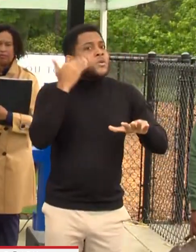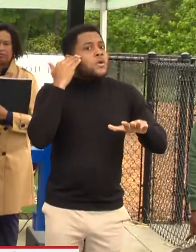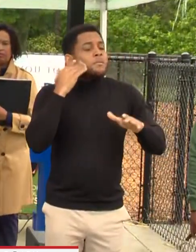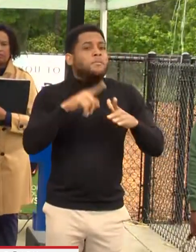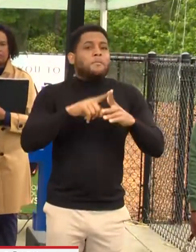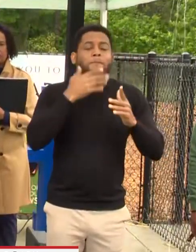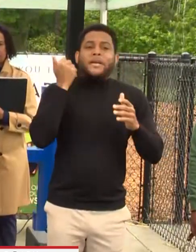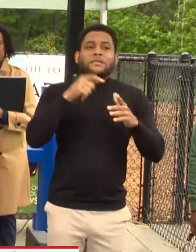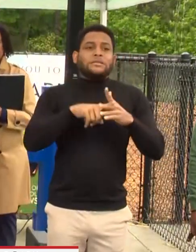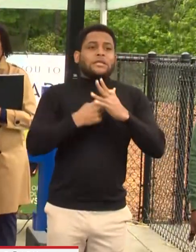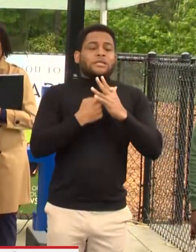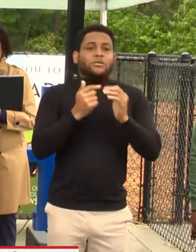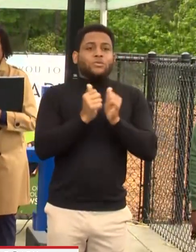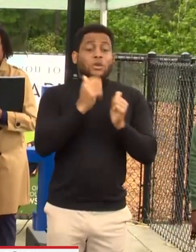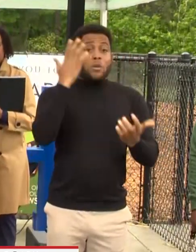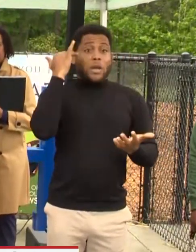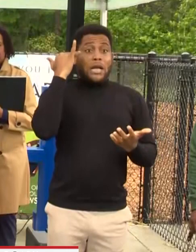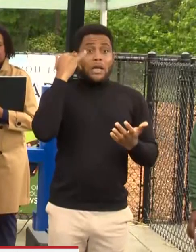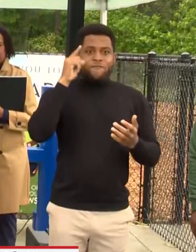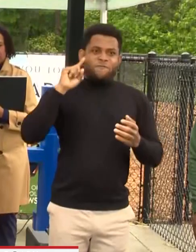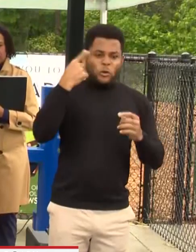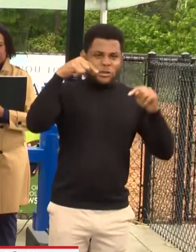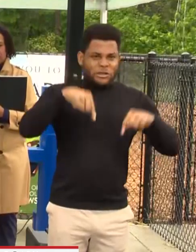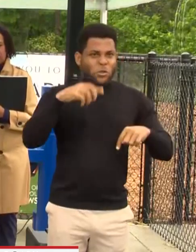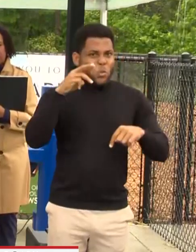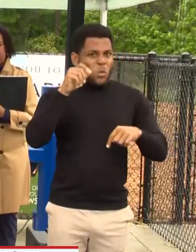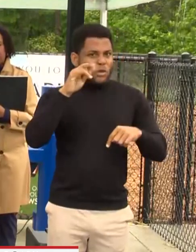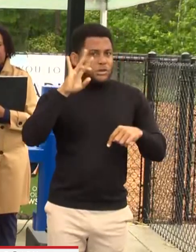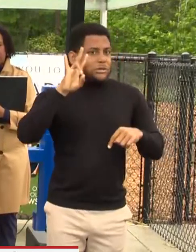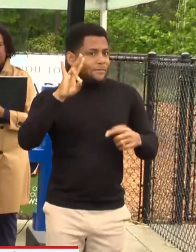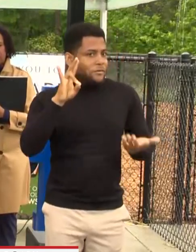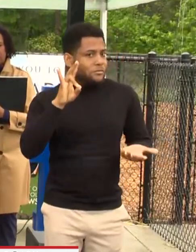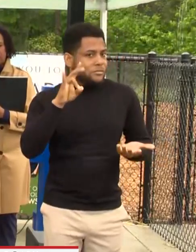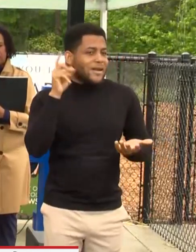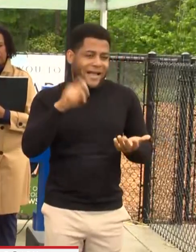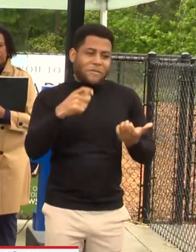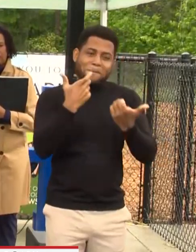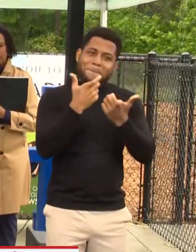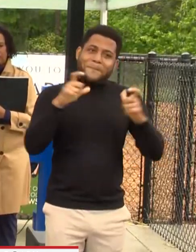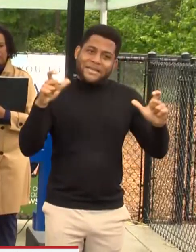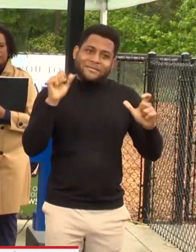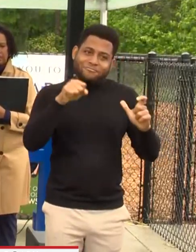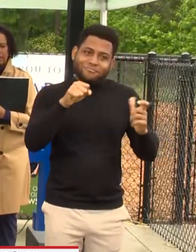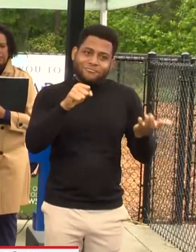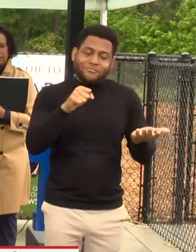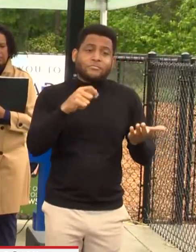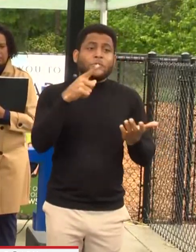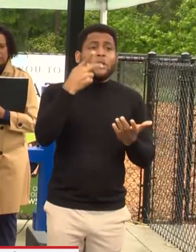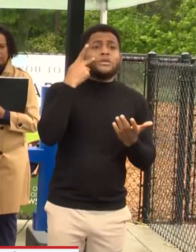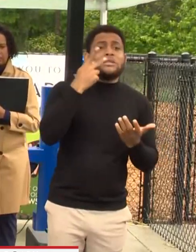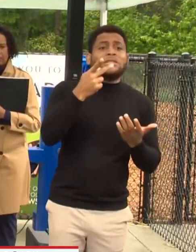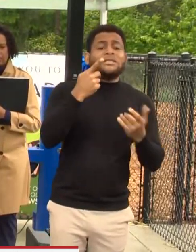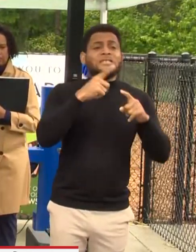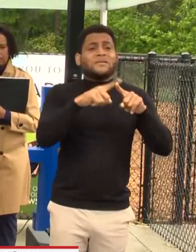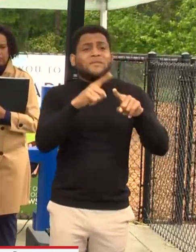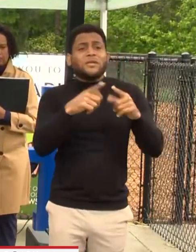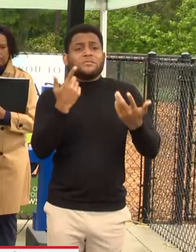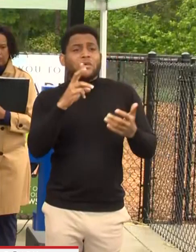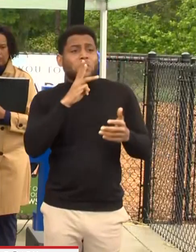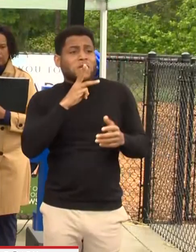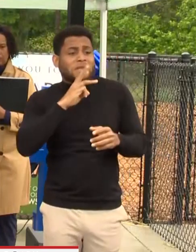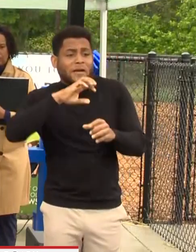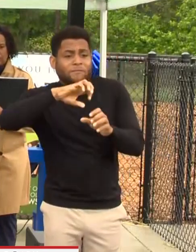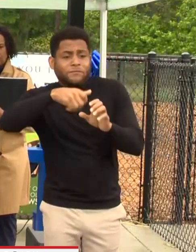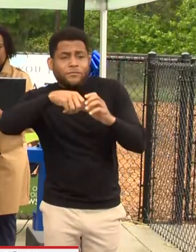very first, and we expect increased usage. Additionally, you'll see a bioretention area. You'll see various water fountains, shade